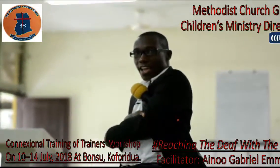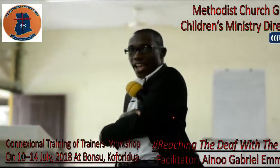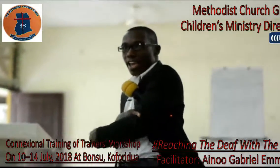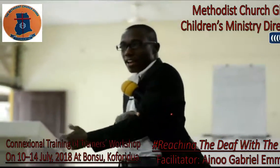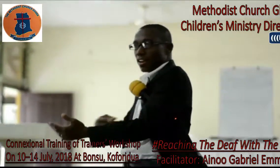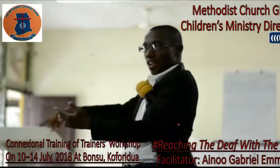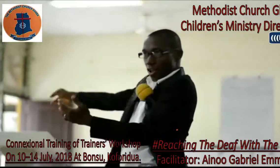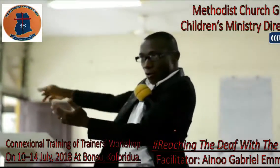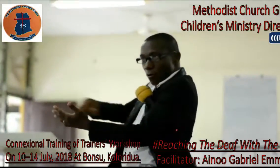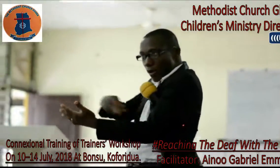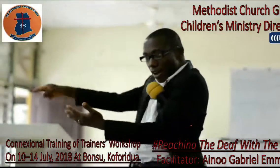Again.